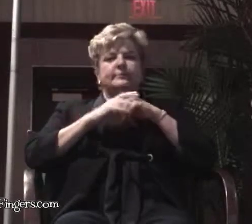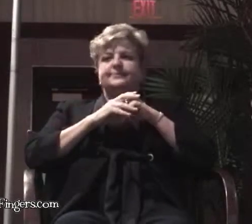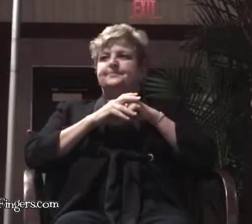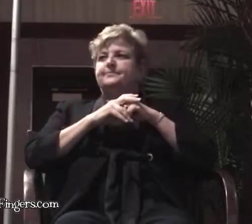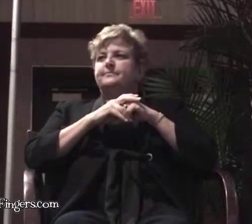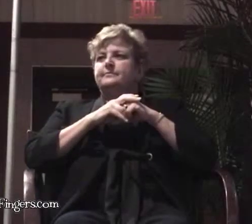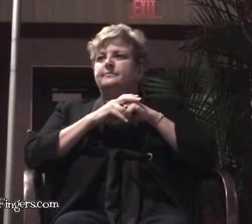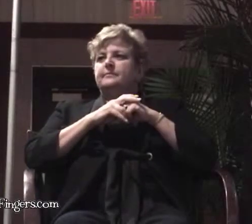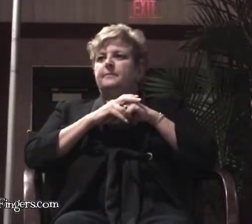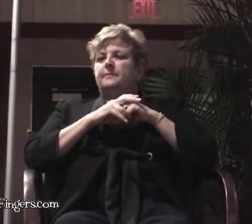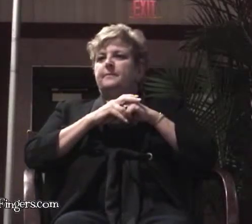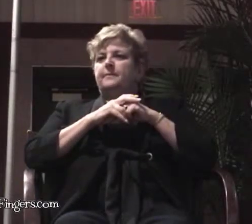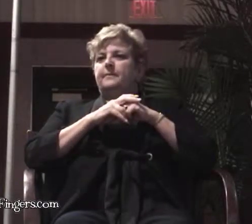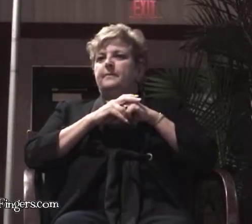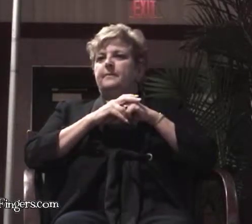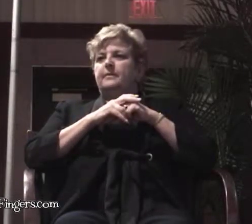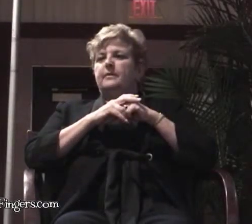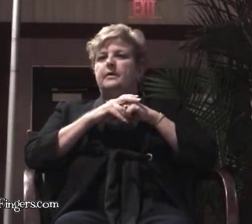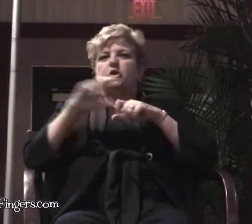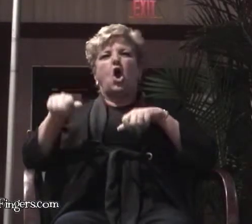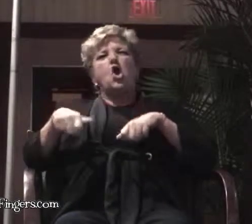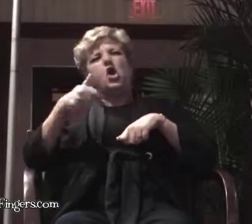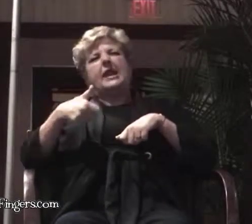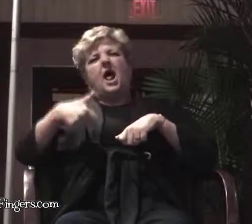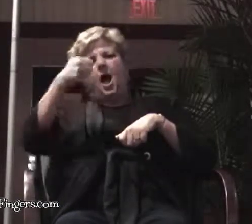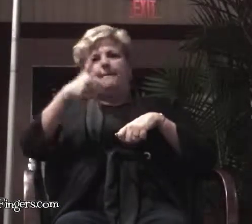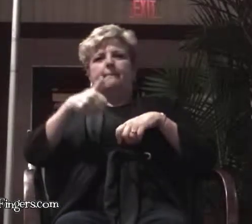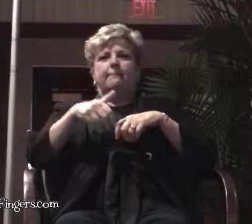Crank it up. Crank it up.